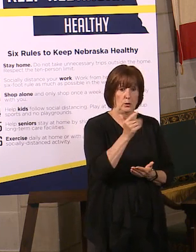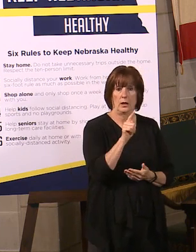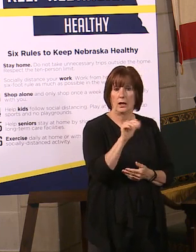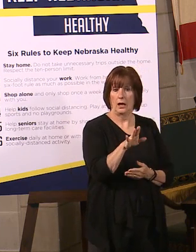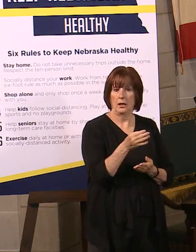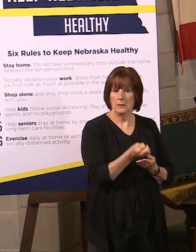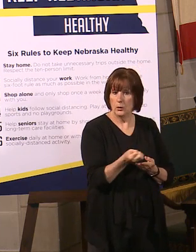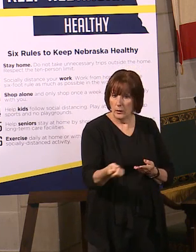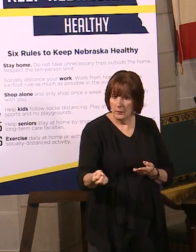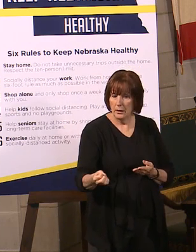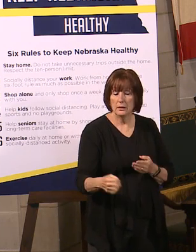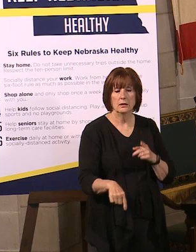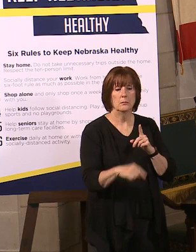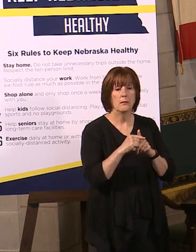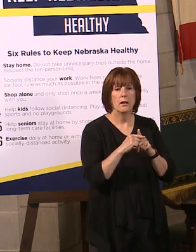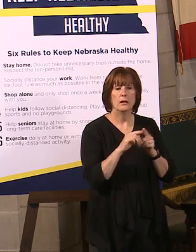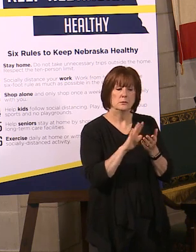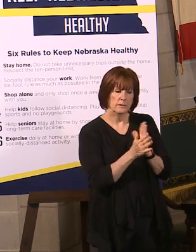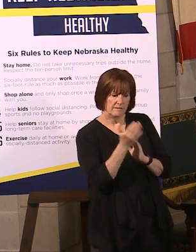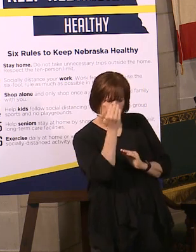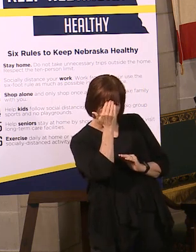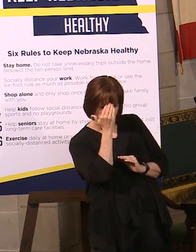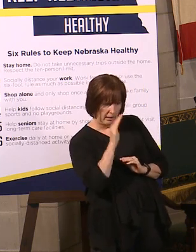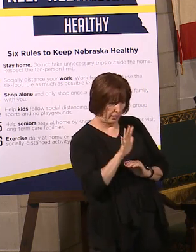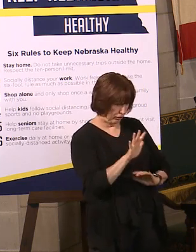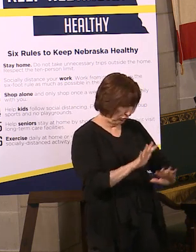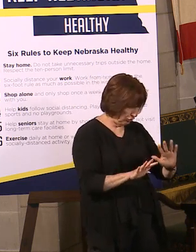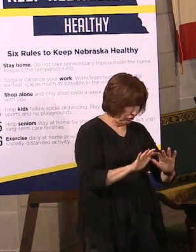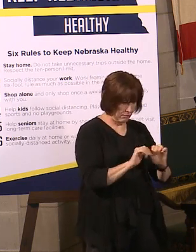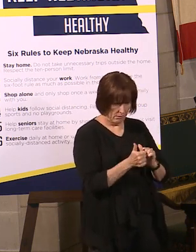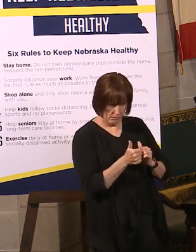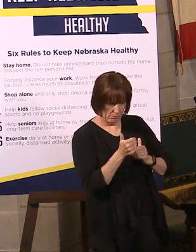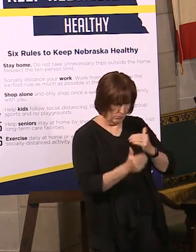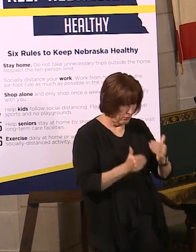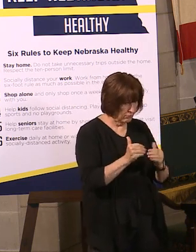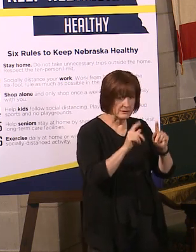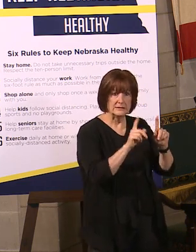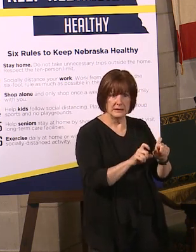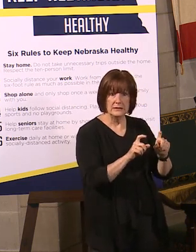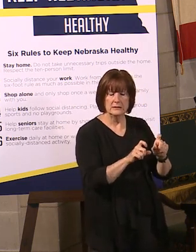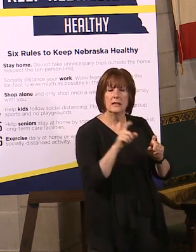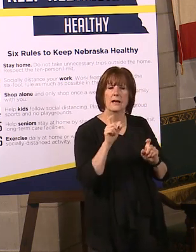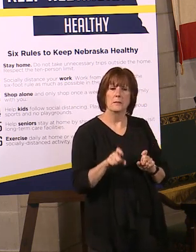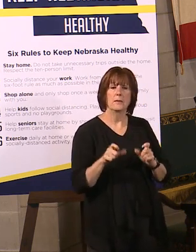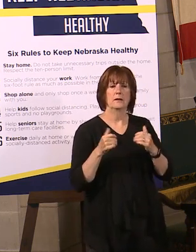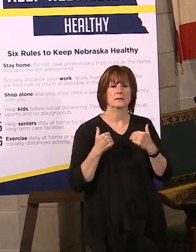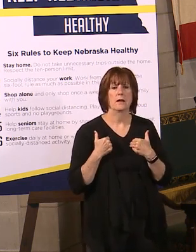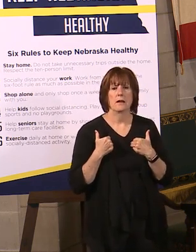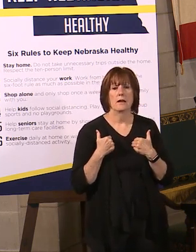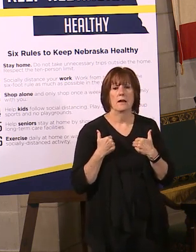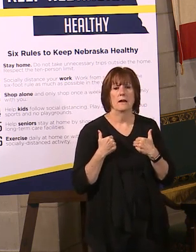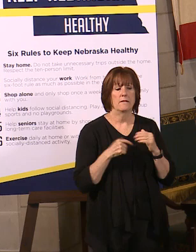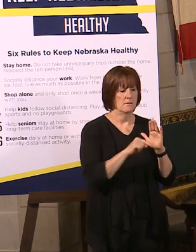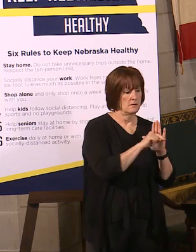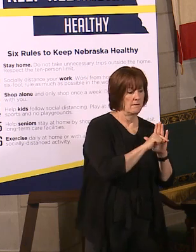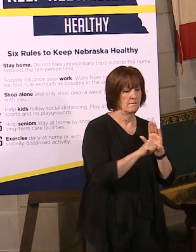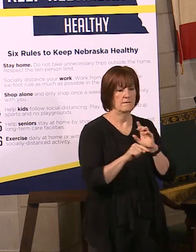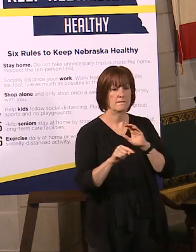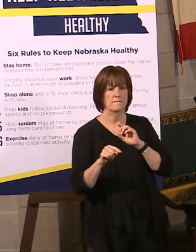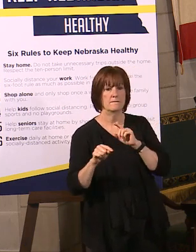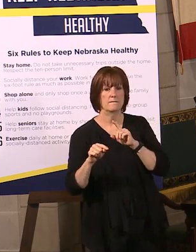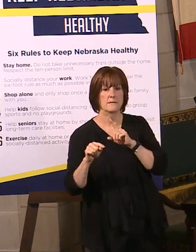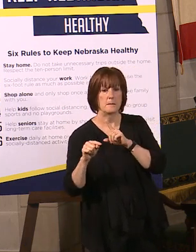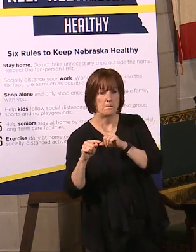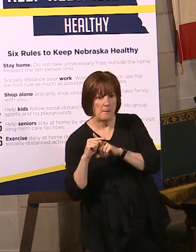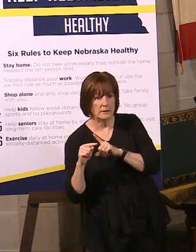equipment, in addition to just getting familiar with what it can do and how you process those tests, you have to have your negatives and positives go